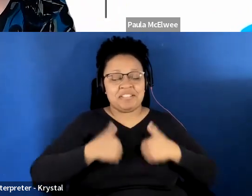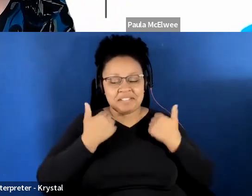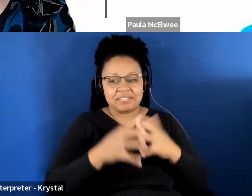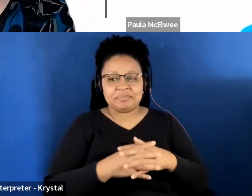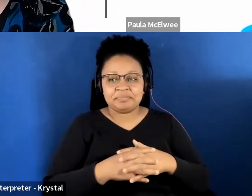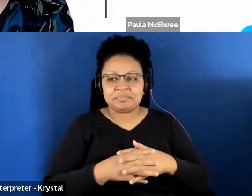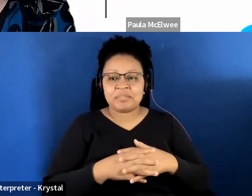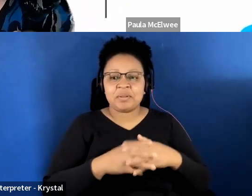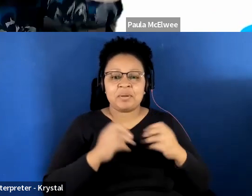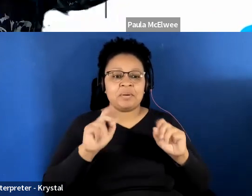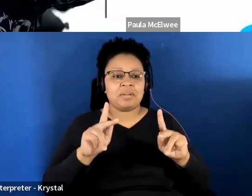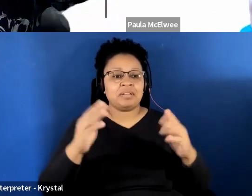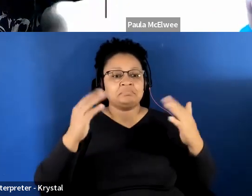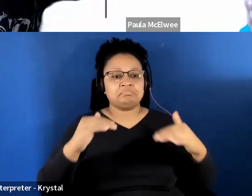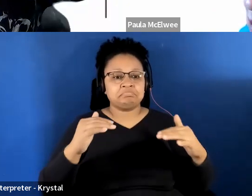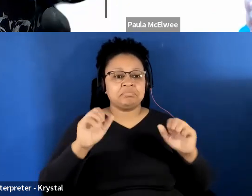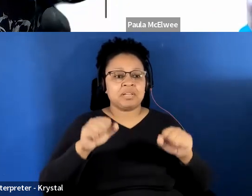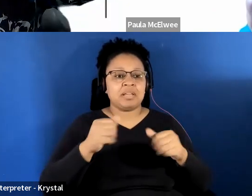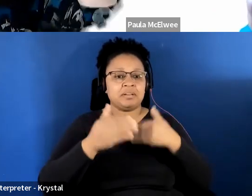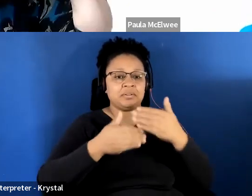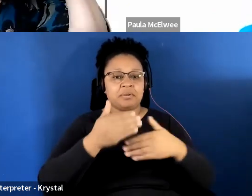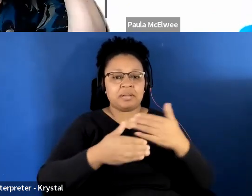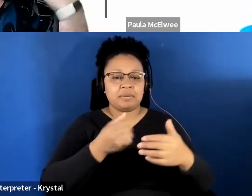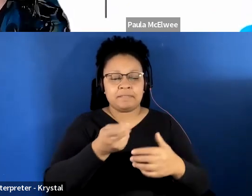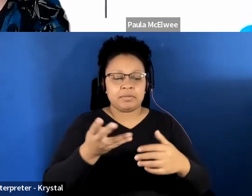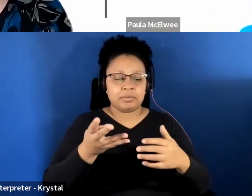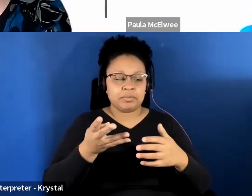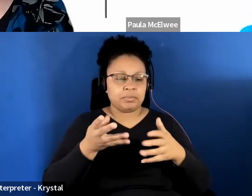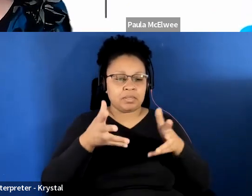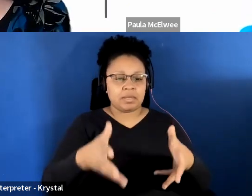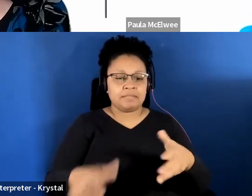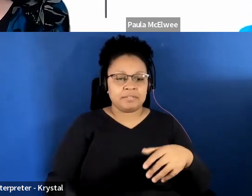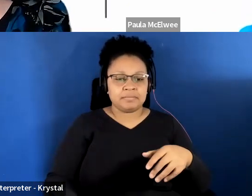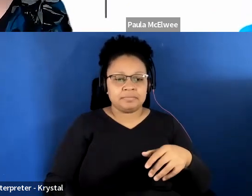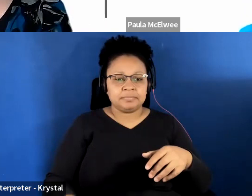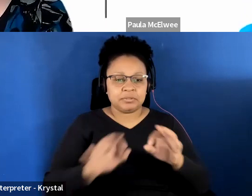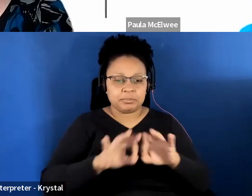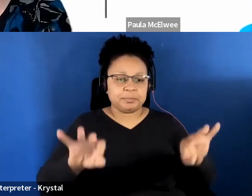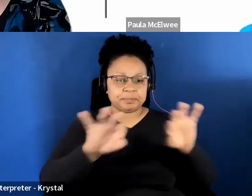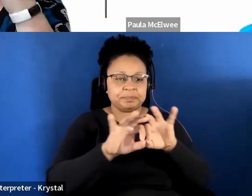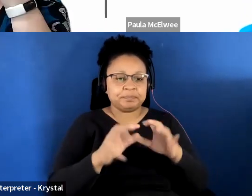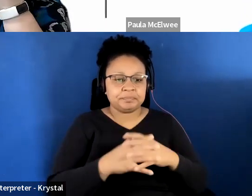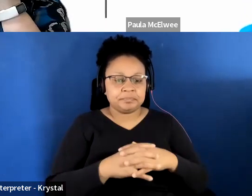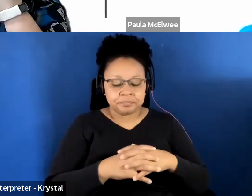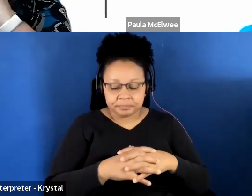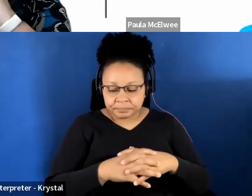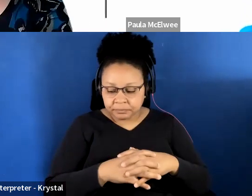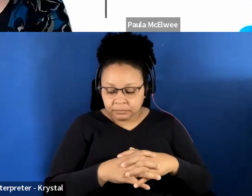to move ahead, but those were. Yeah, we have a couple of slides left that are Yeah. relatively important.